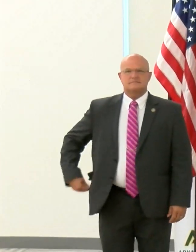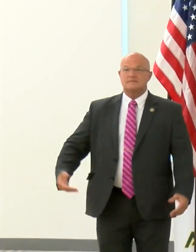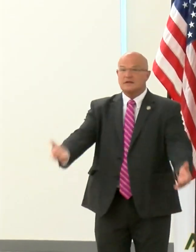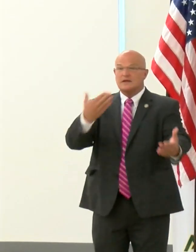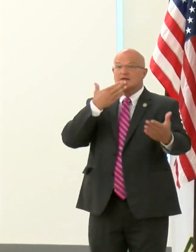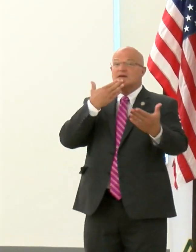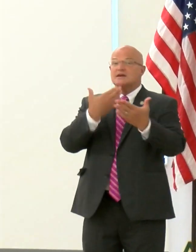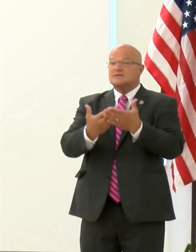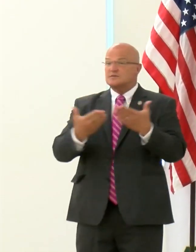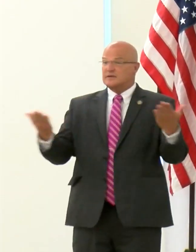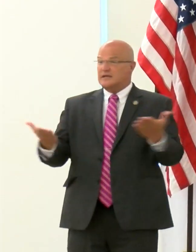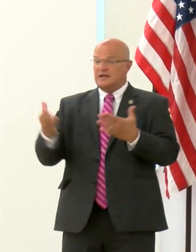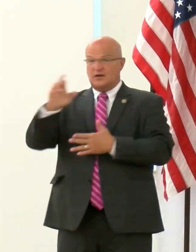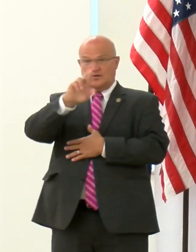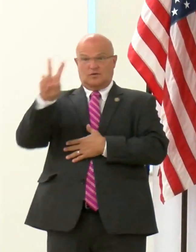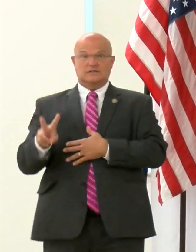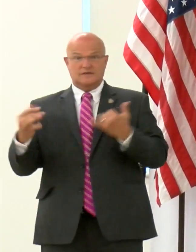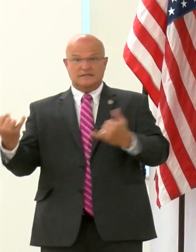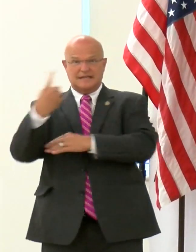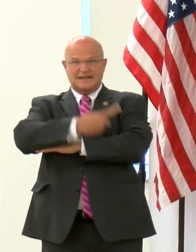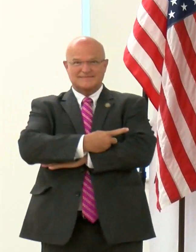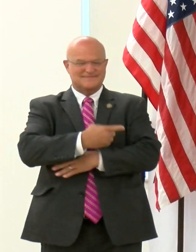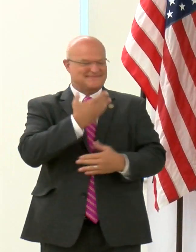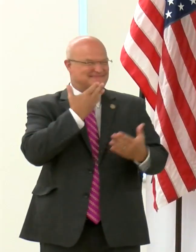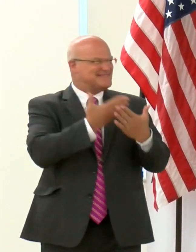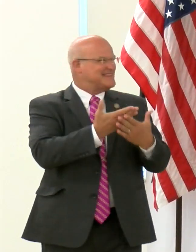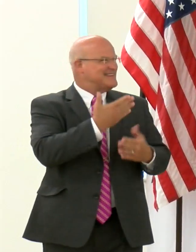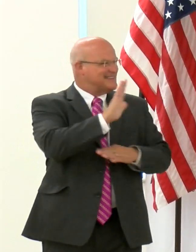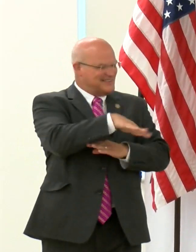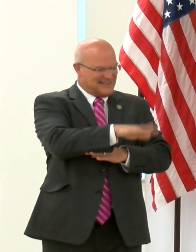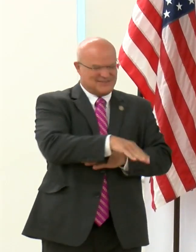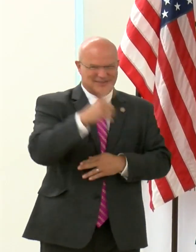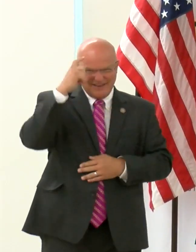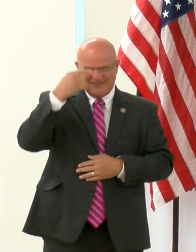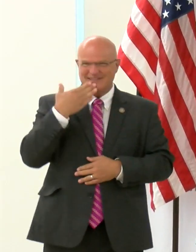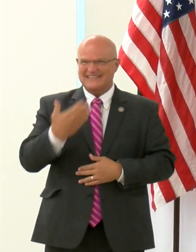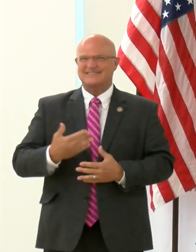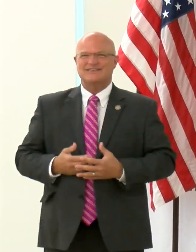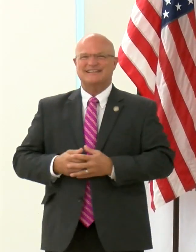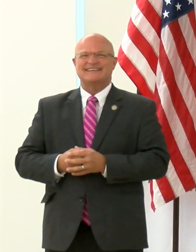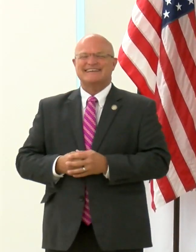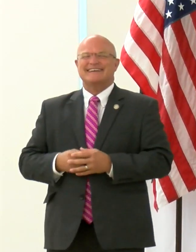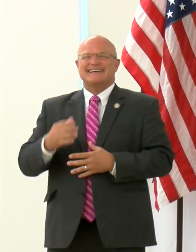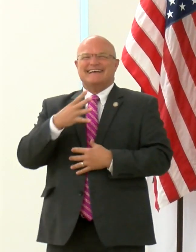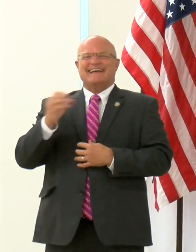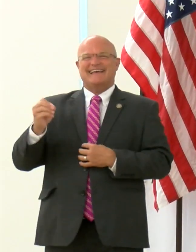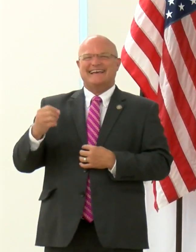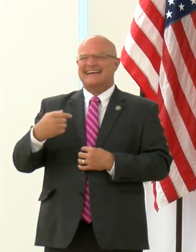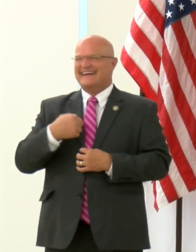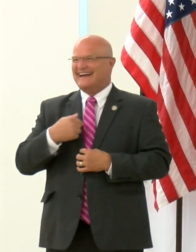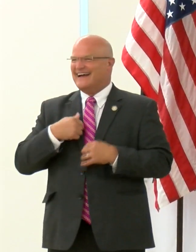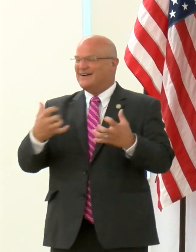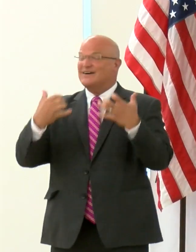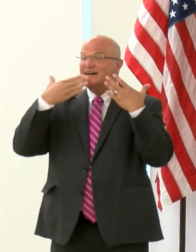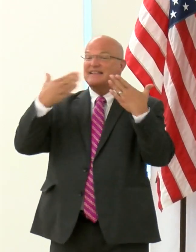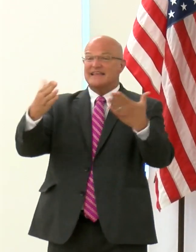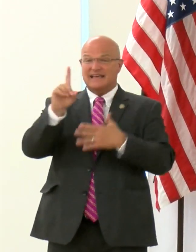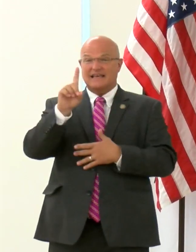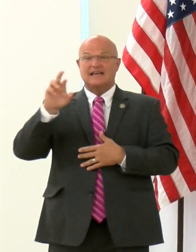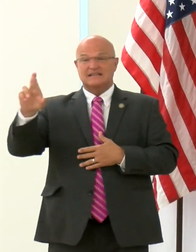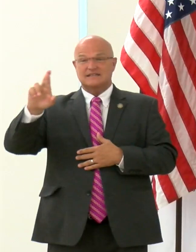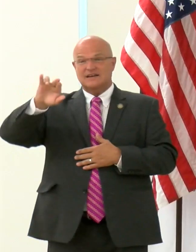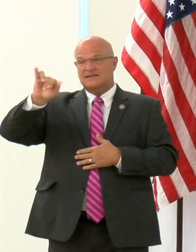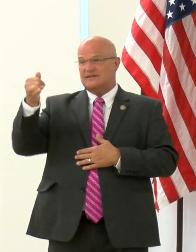great to be in Russellville today. Eddie, it is good to be in Russellville. Good afternoon, Governor. And I want to thank